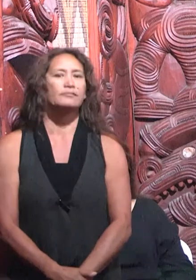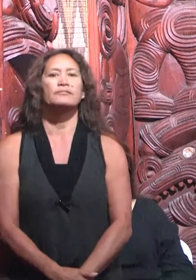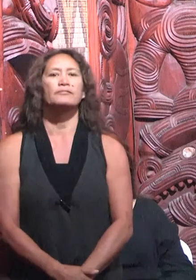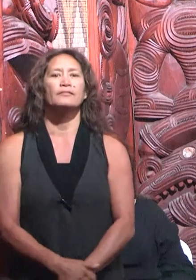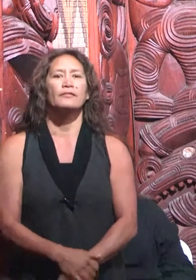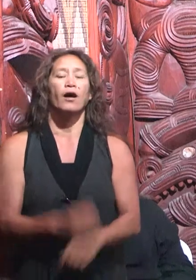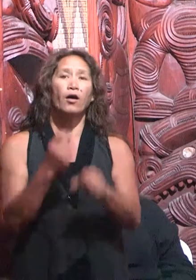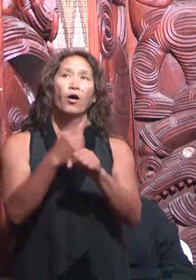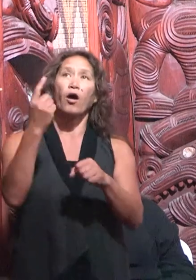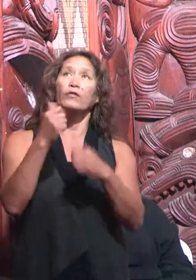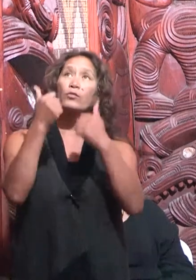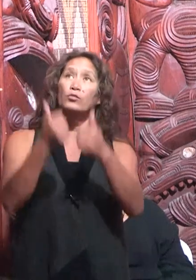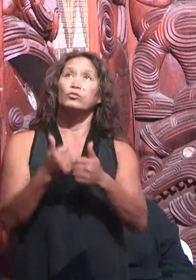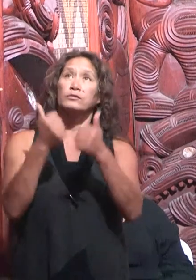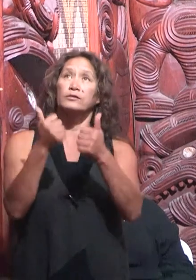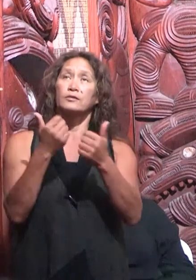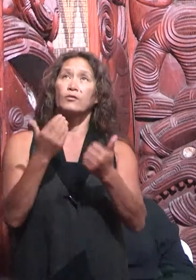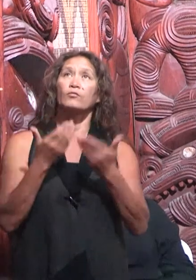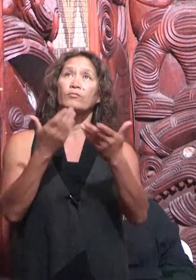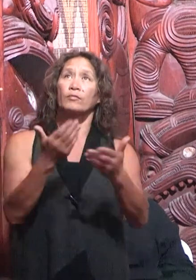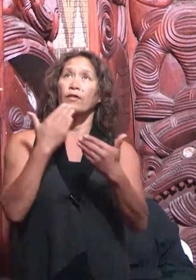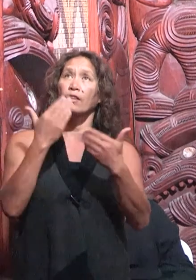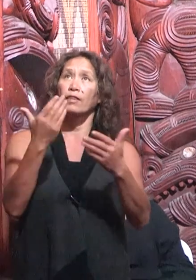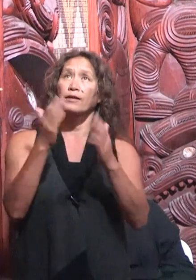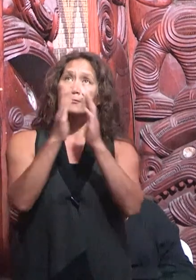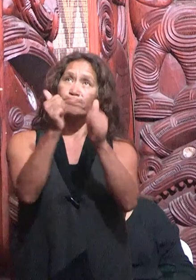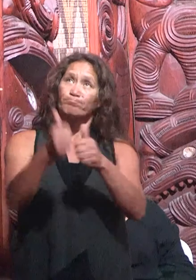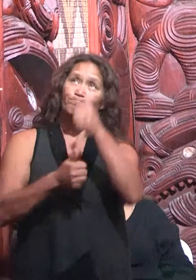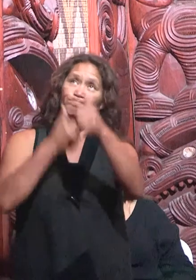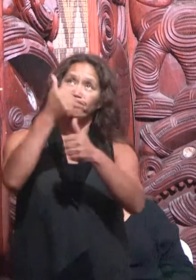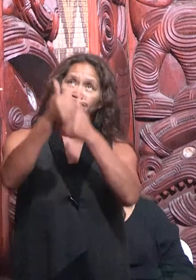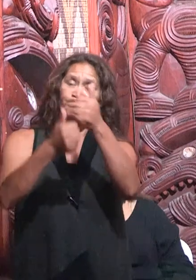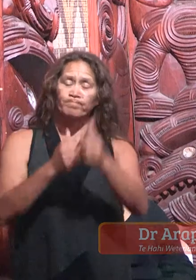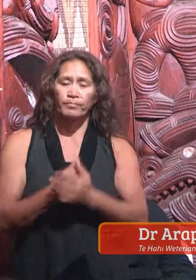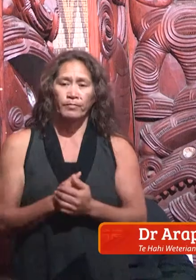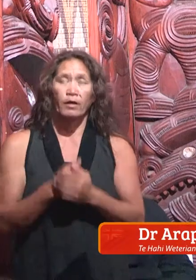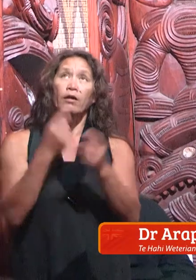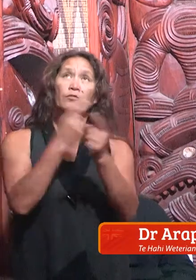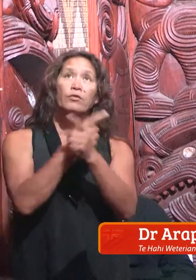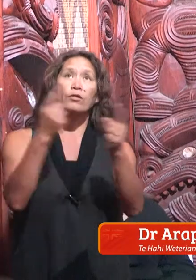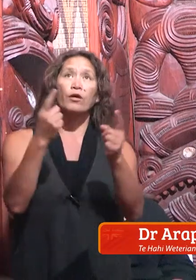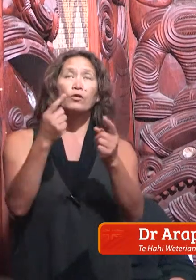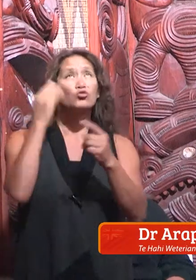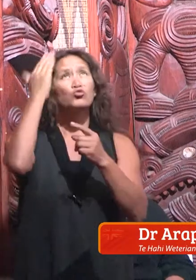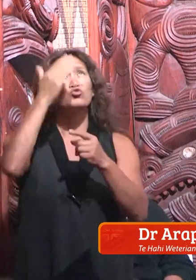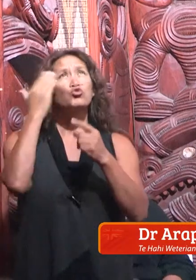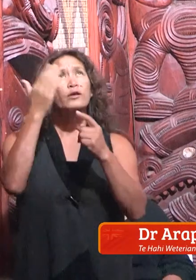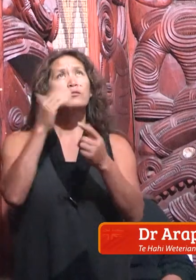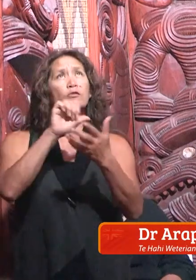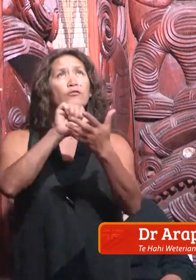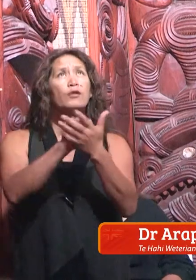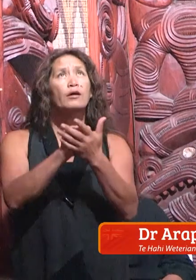God of goodness, we give you thanks and praise for those whose dreams of justice,